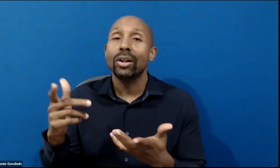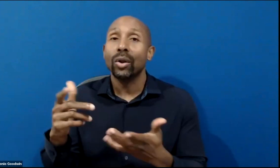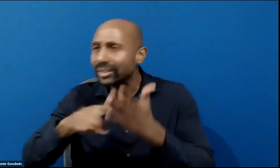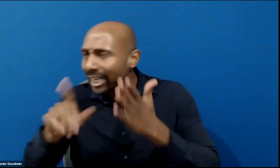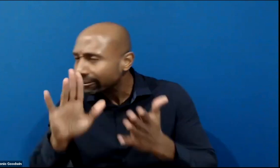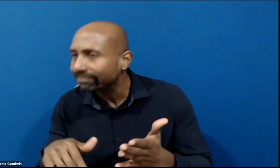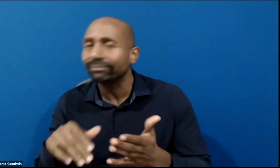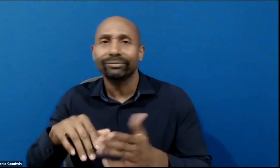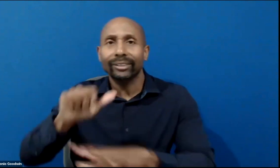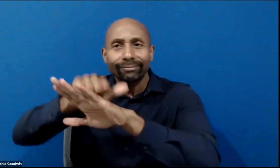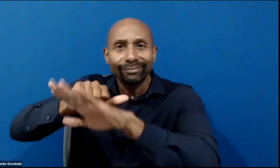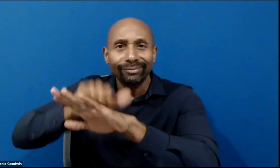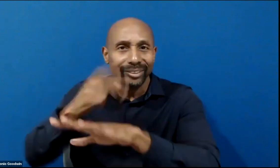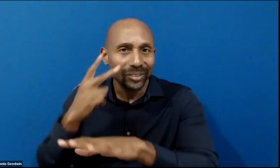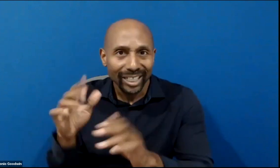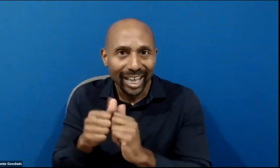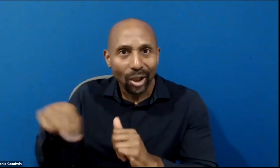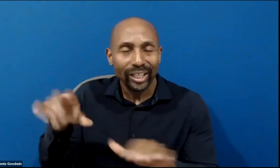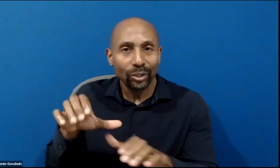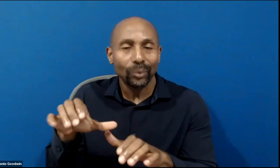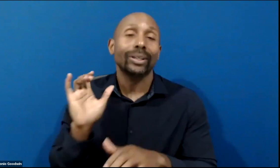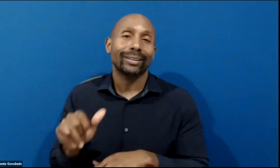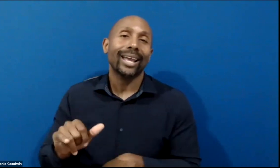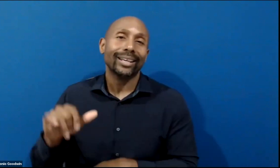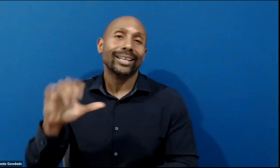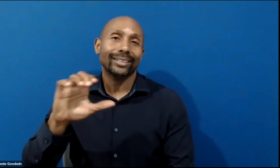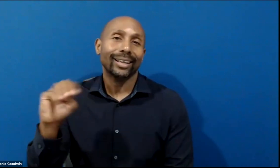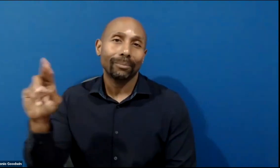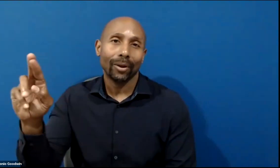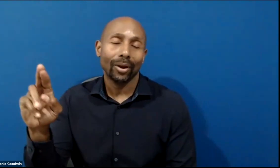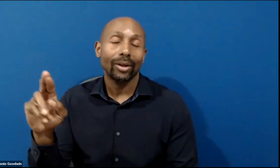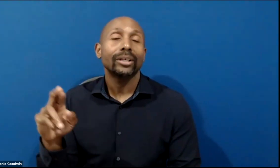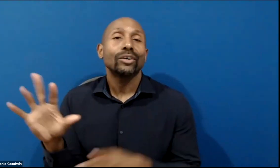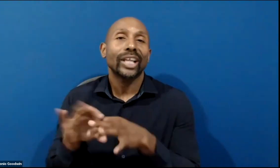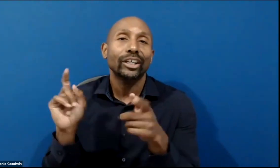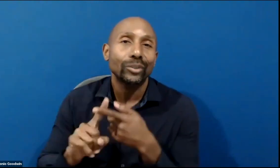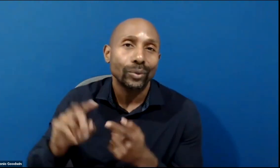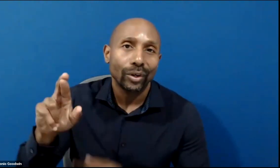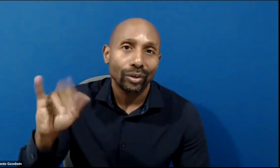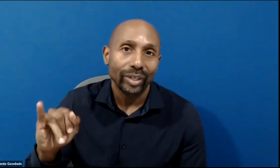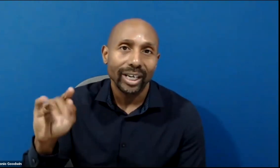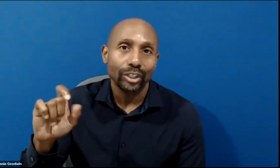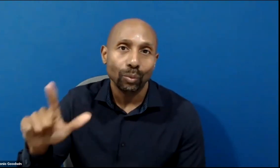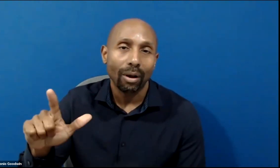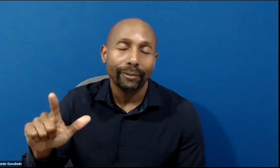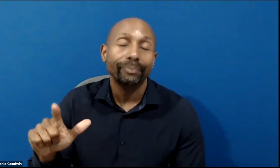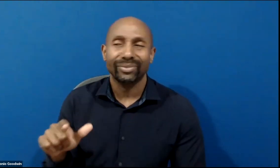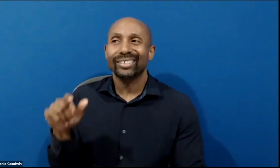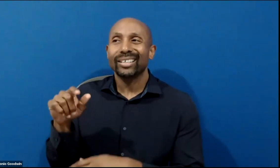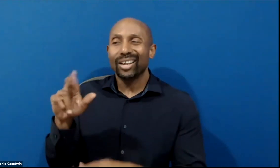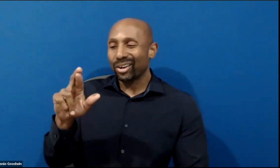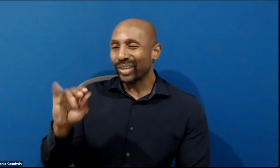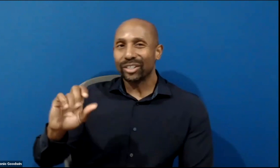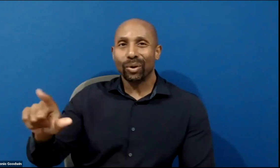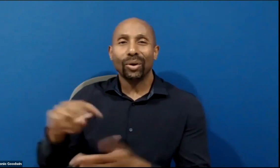as it relates to like how we do ritualistic, which is just how it happens over time at